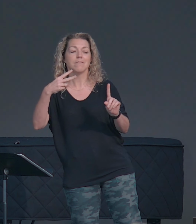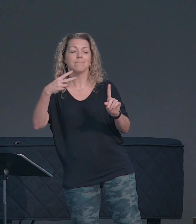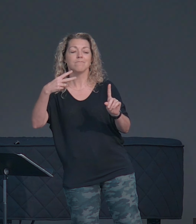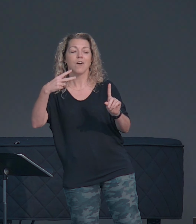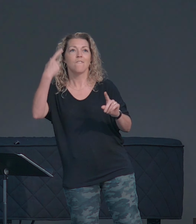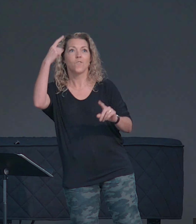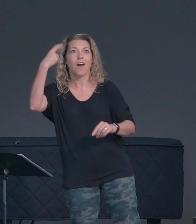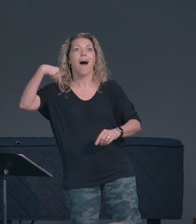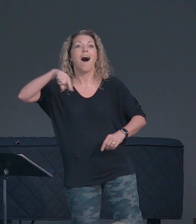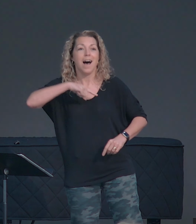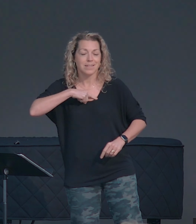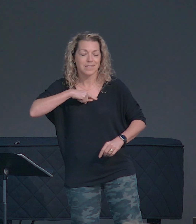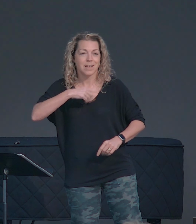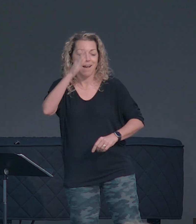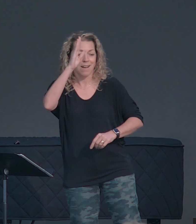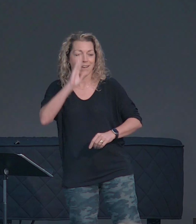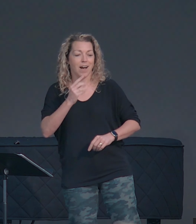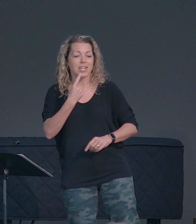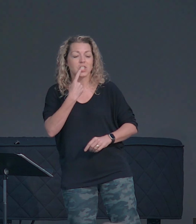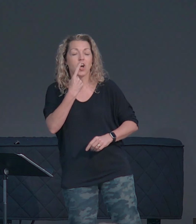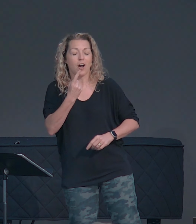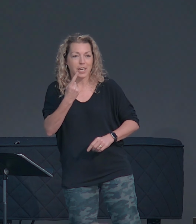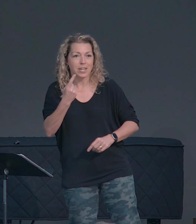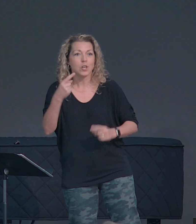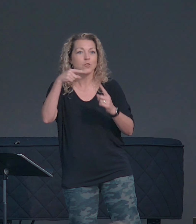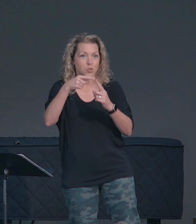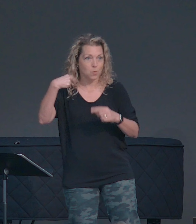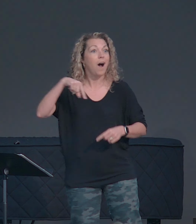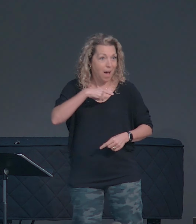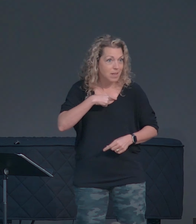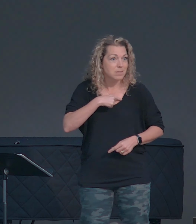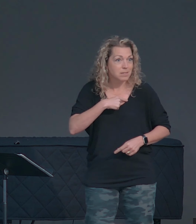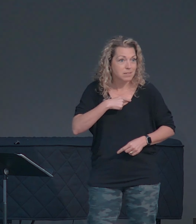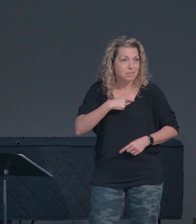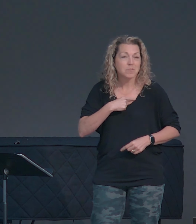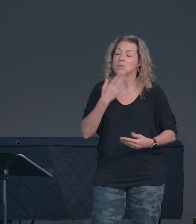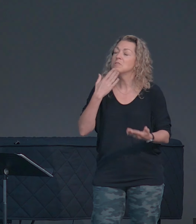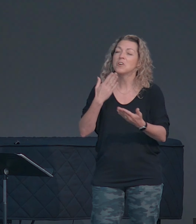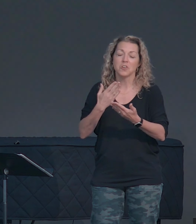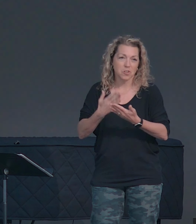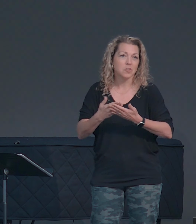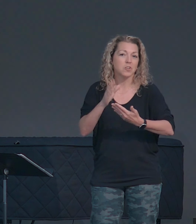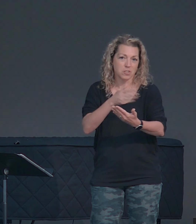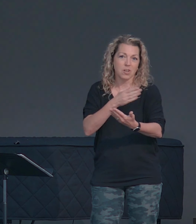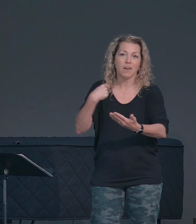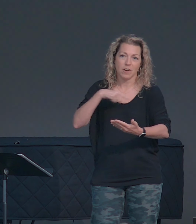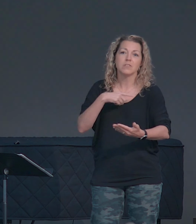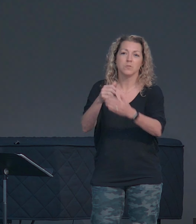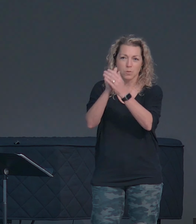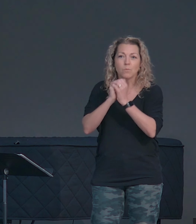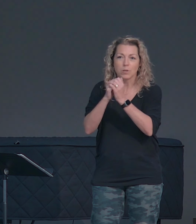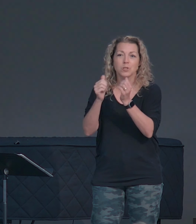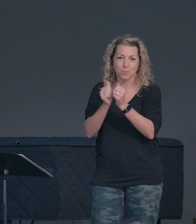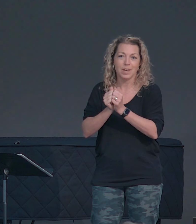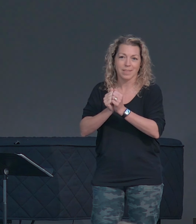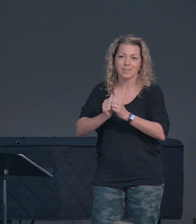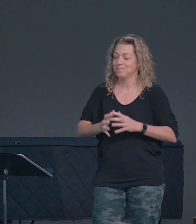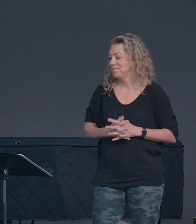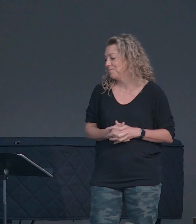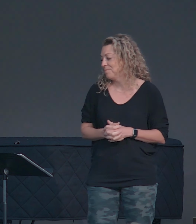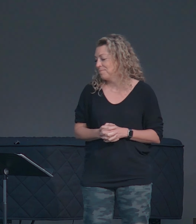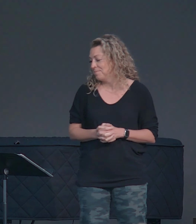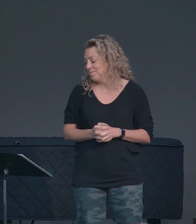song and an excellent song for us to sing and worship in response to what we've heard today. So let's worship the Lord together.